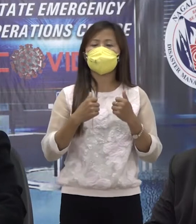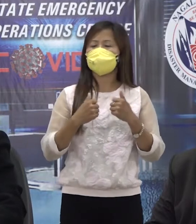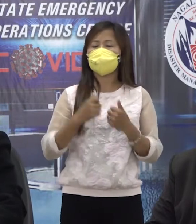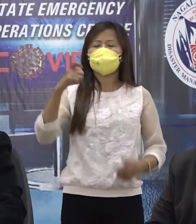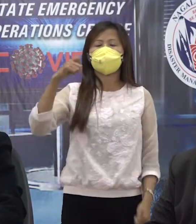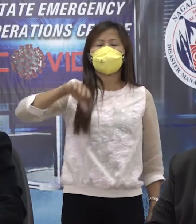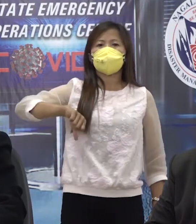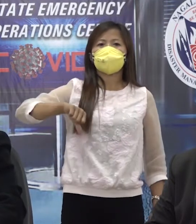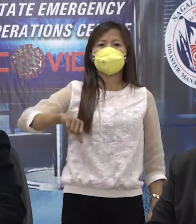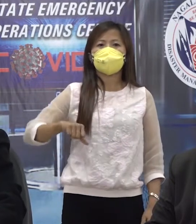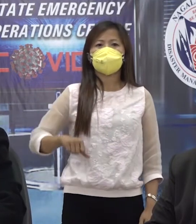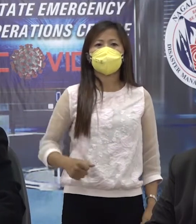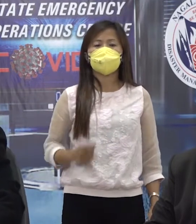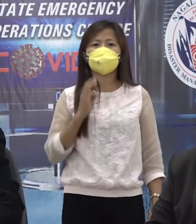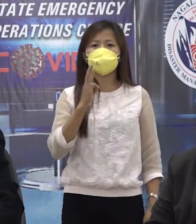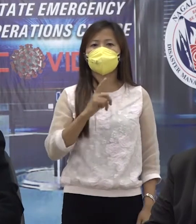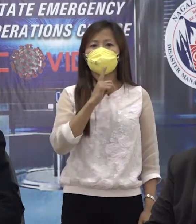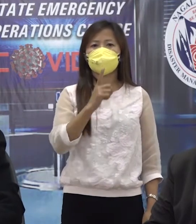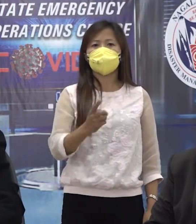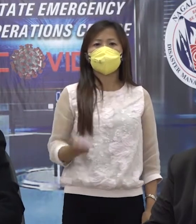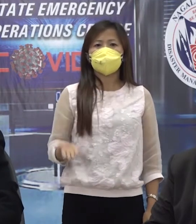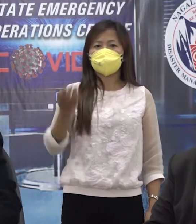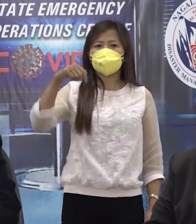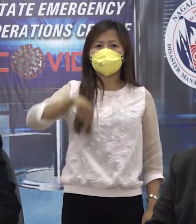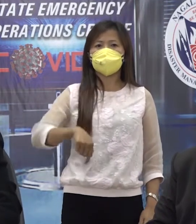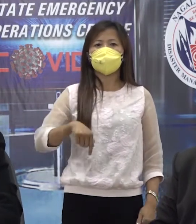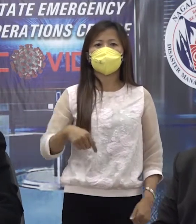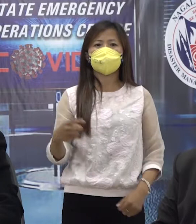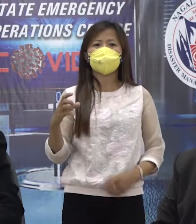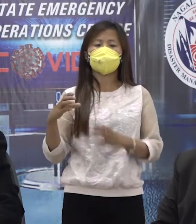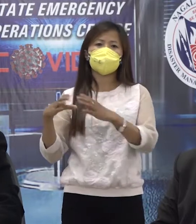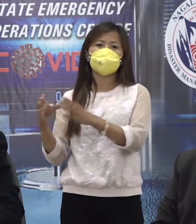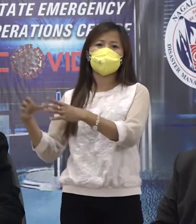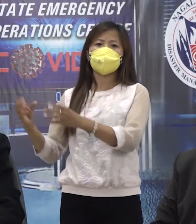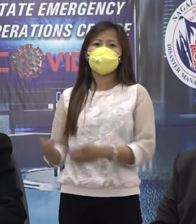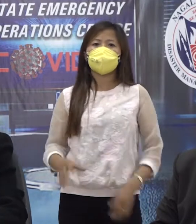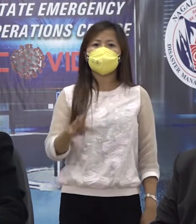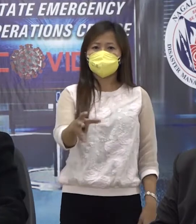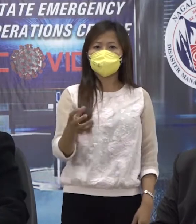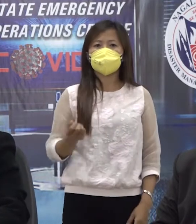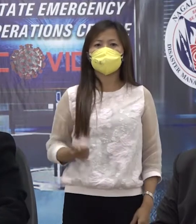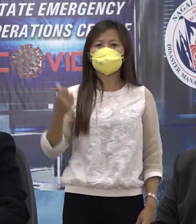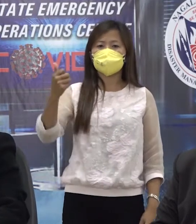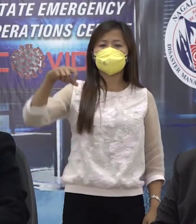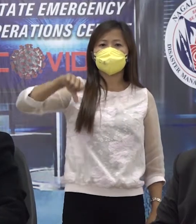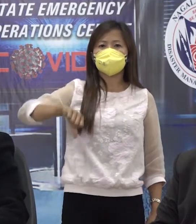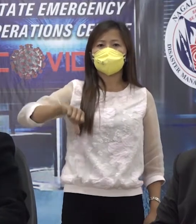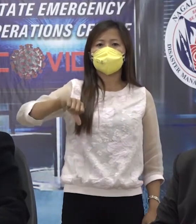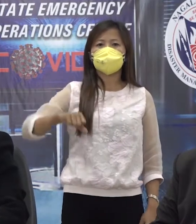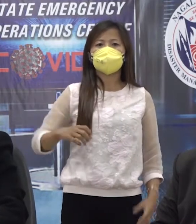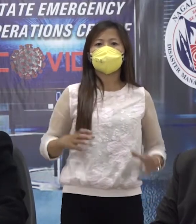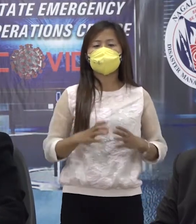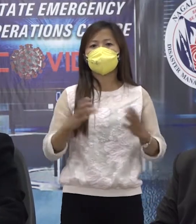would like to inform that up till now, the department has received 9